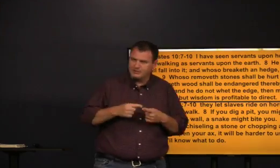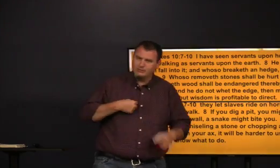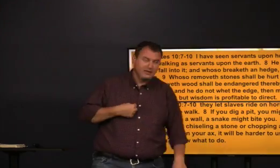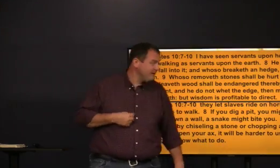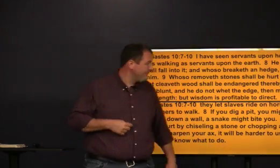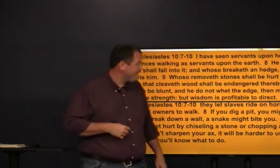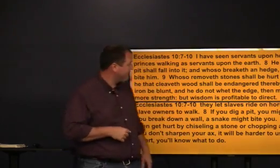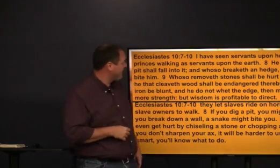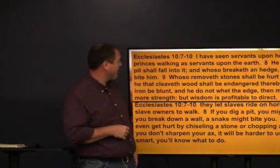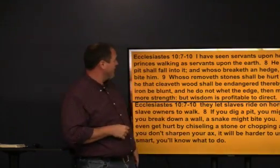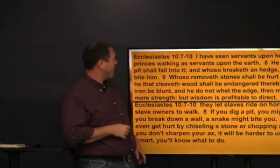me.